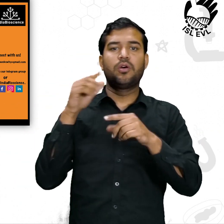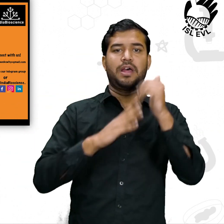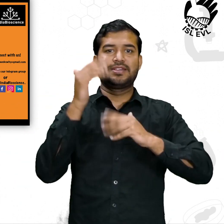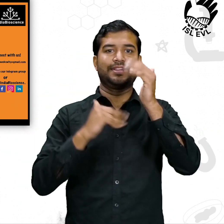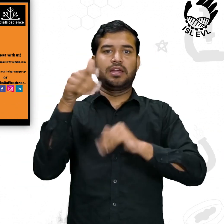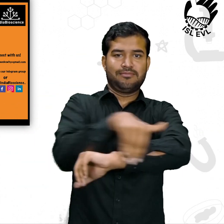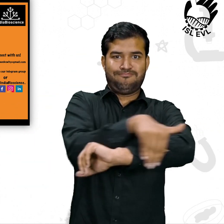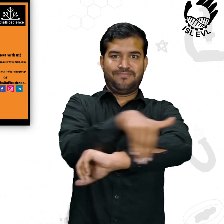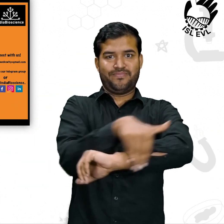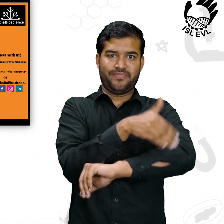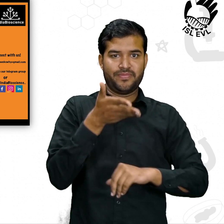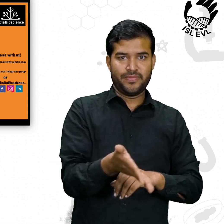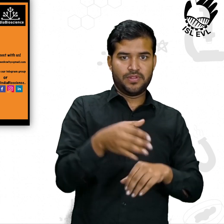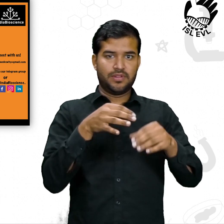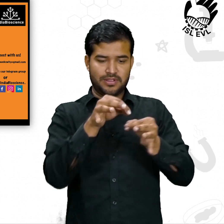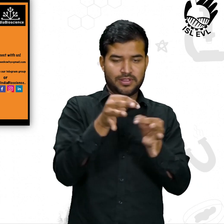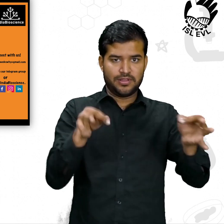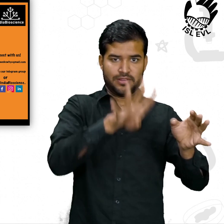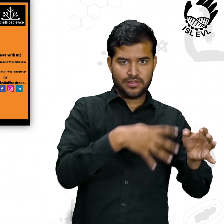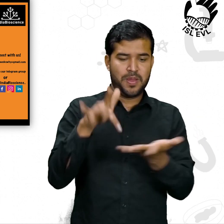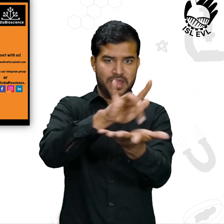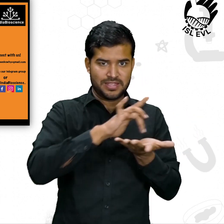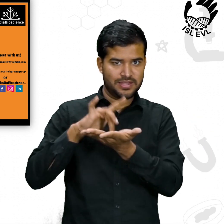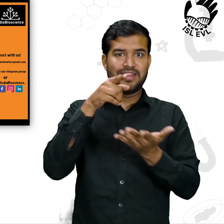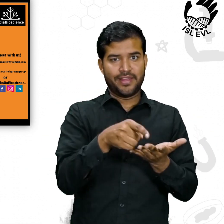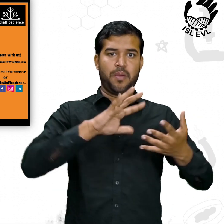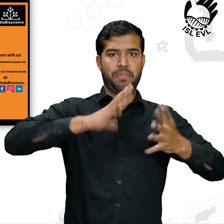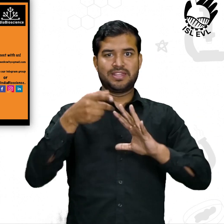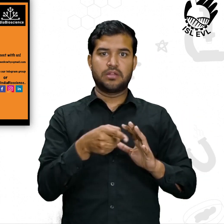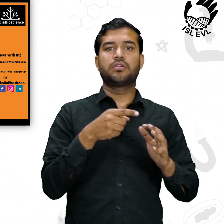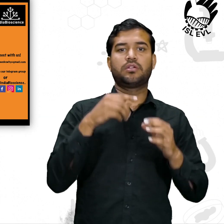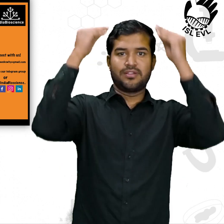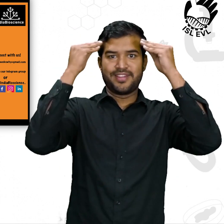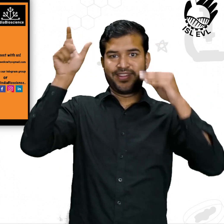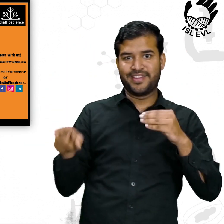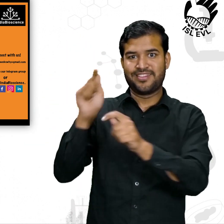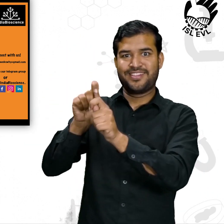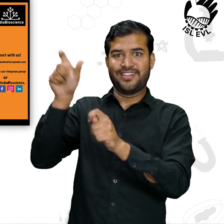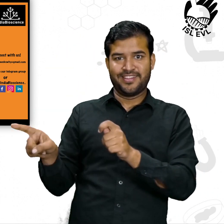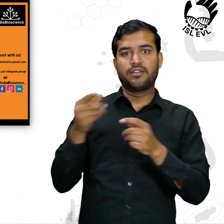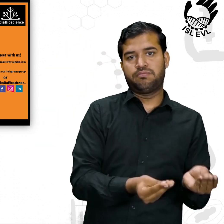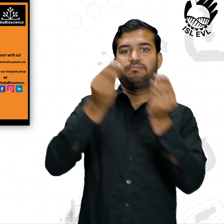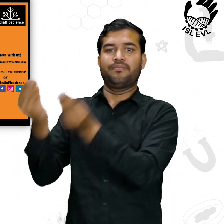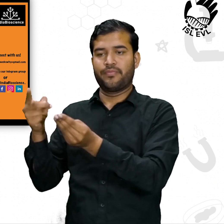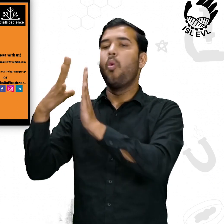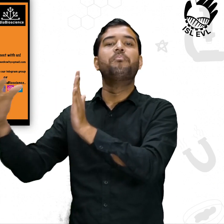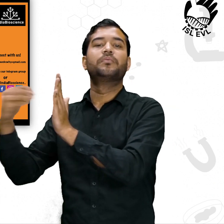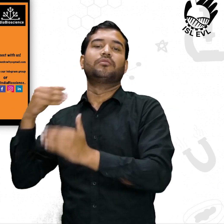the building, and the masons execute the plan. Okay, can I guess what their functions might be? So, planner